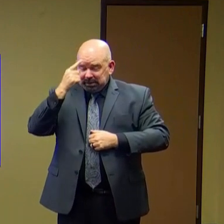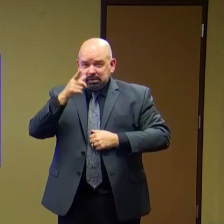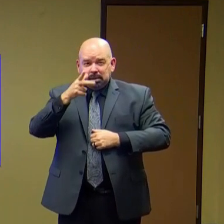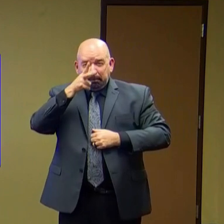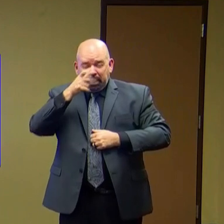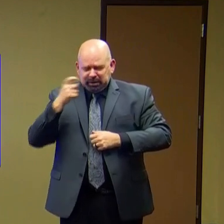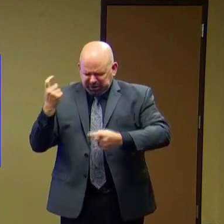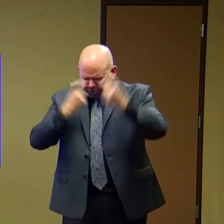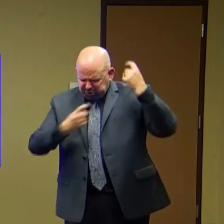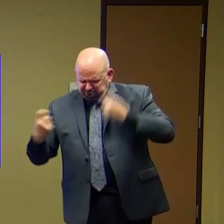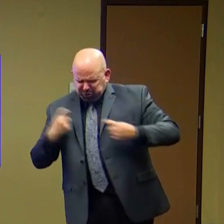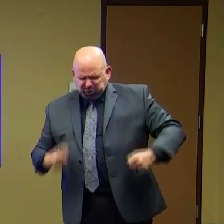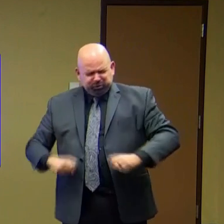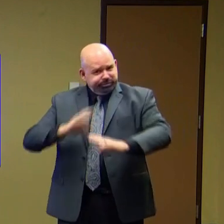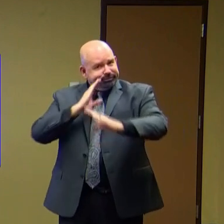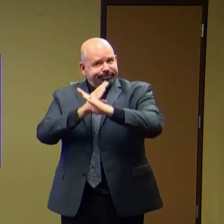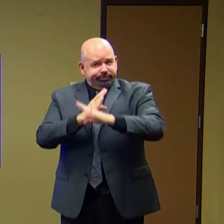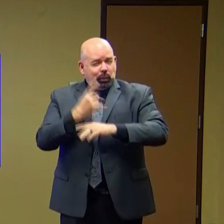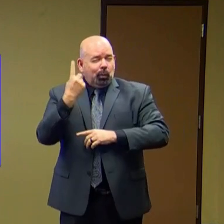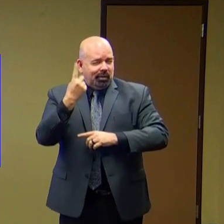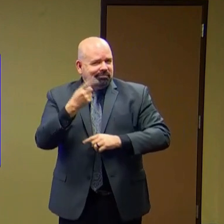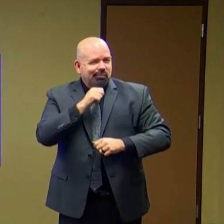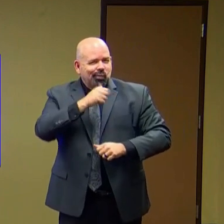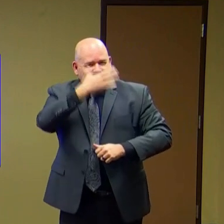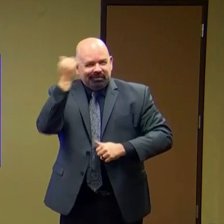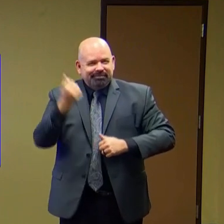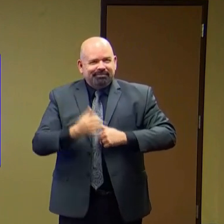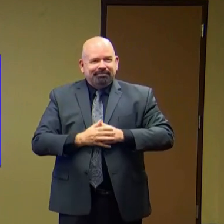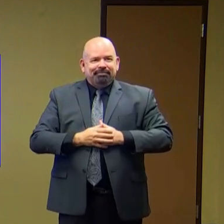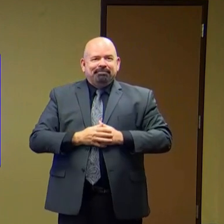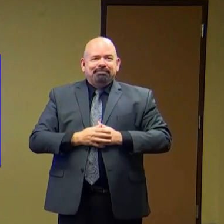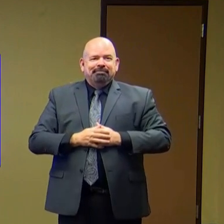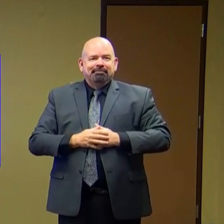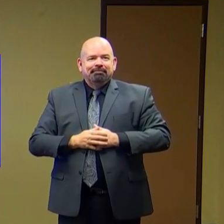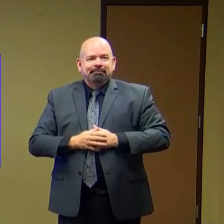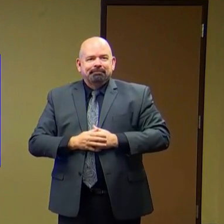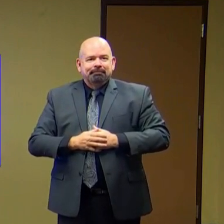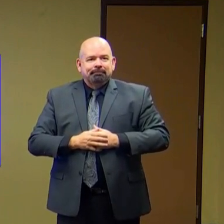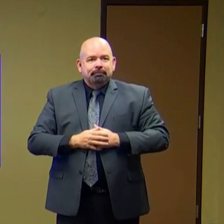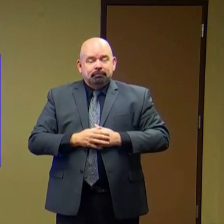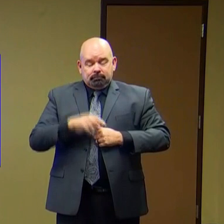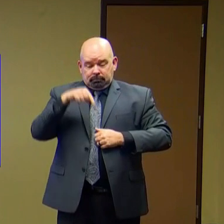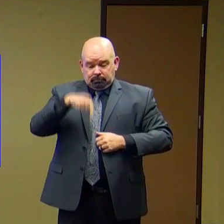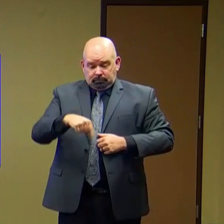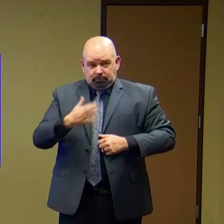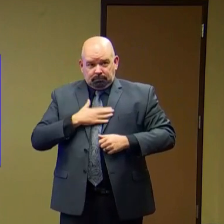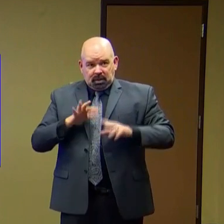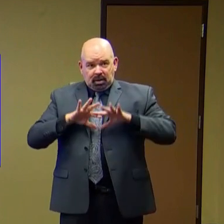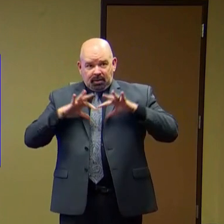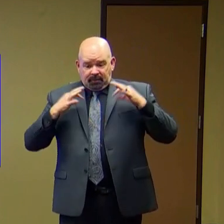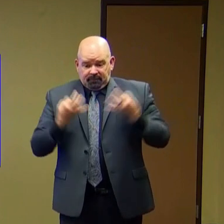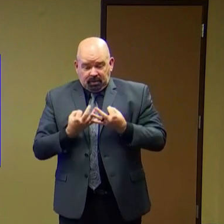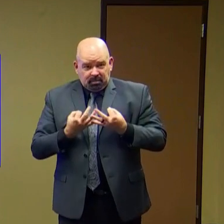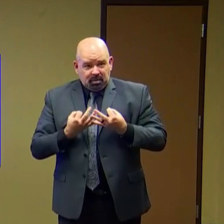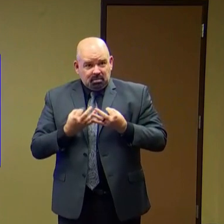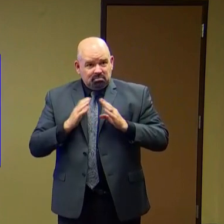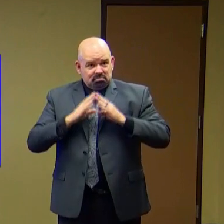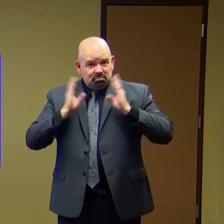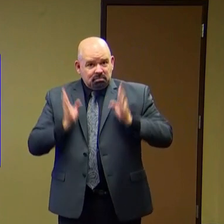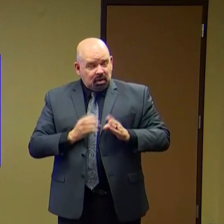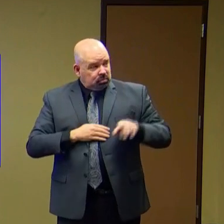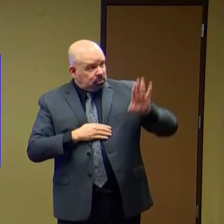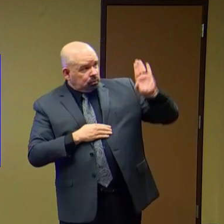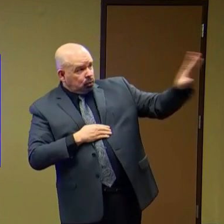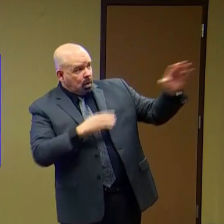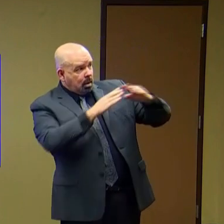3 households together, and that would be hard to do, by the way, if you keep it down under 10, but for those of you who are doing